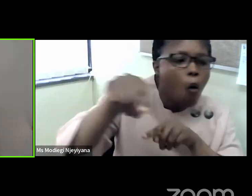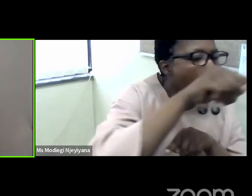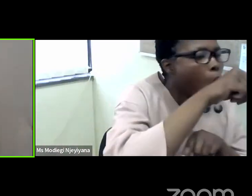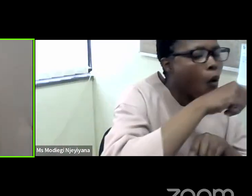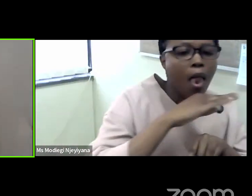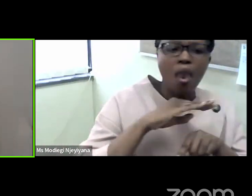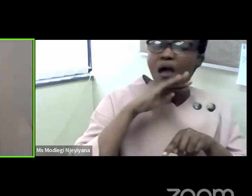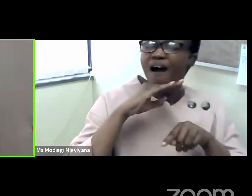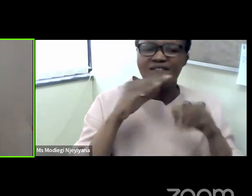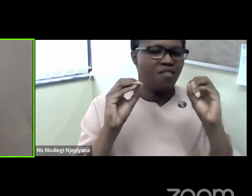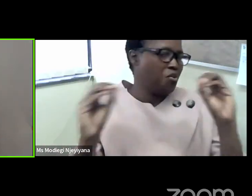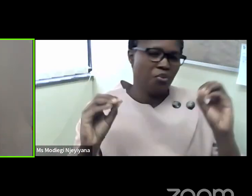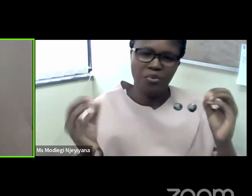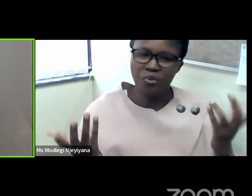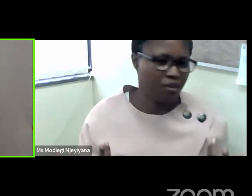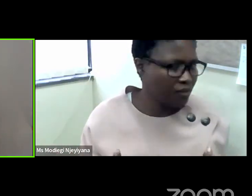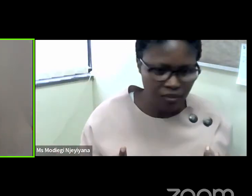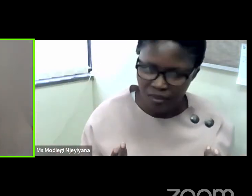was enacted.